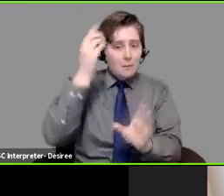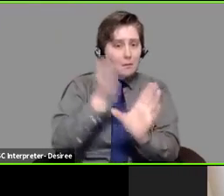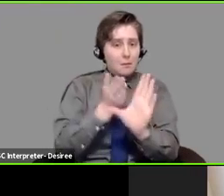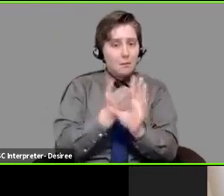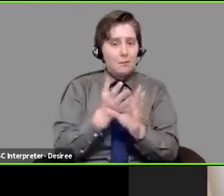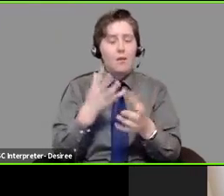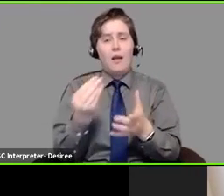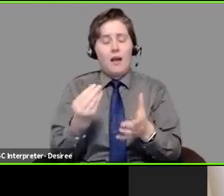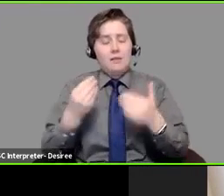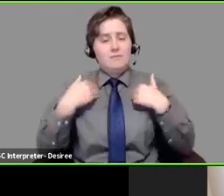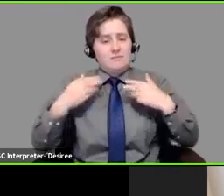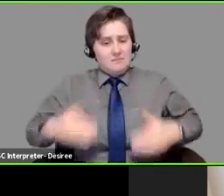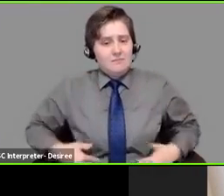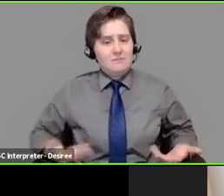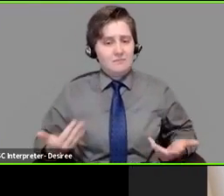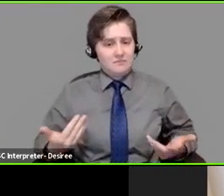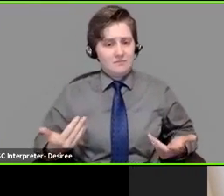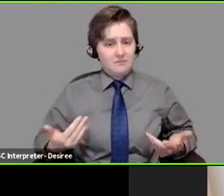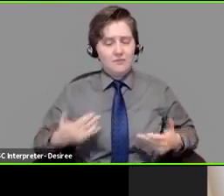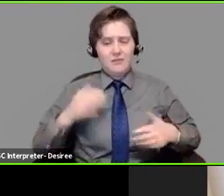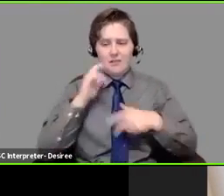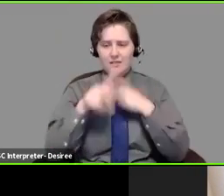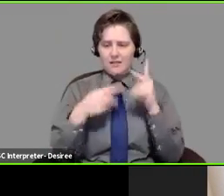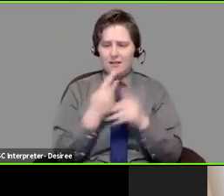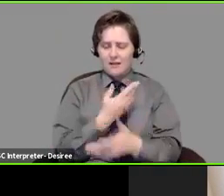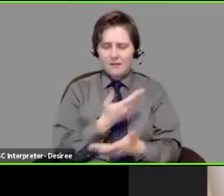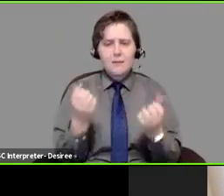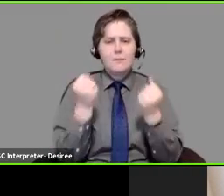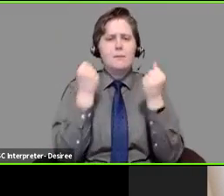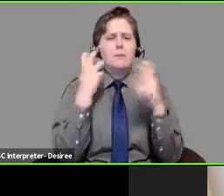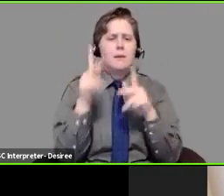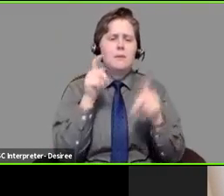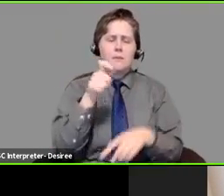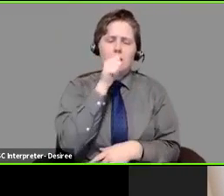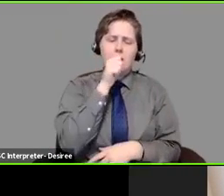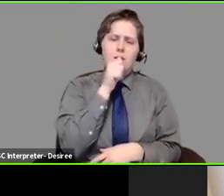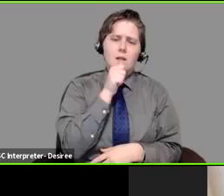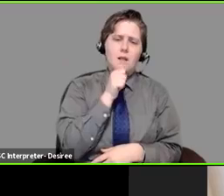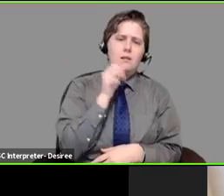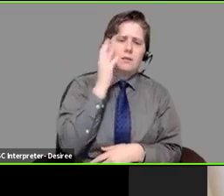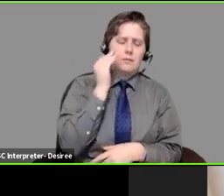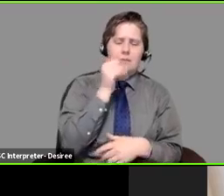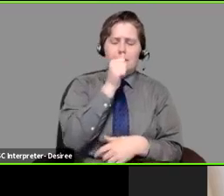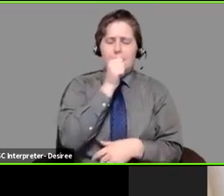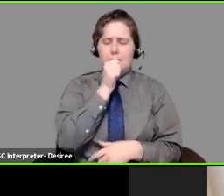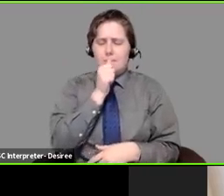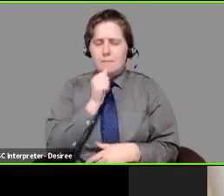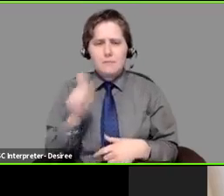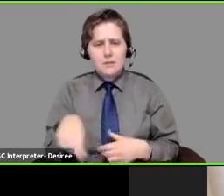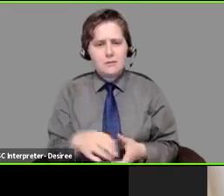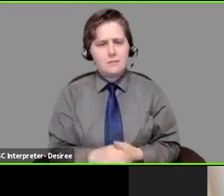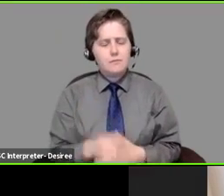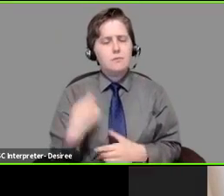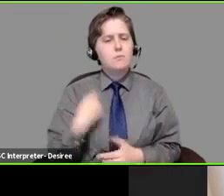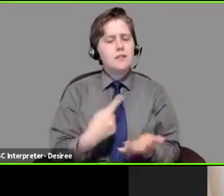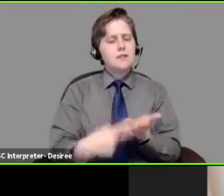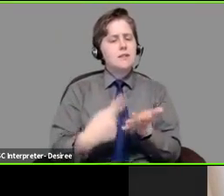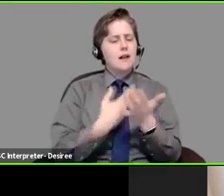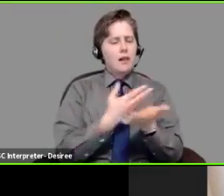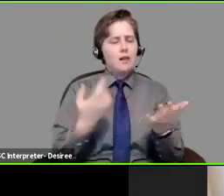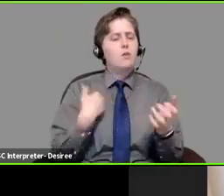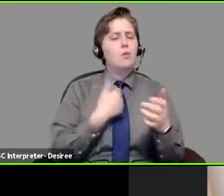are the kinds of things that many people are having to deal with. And so we talk about some things that we can